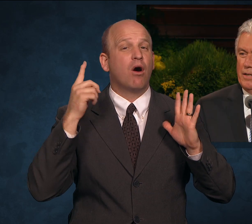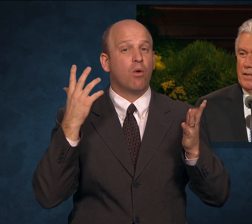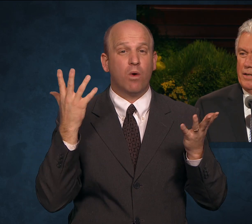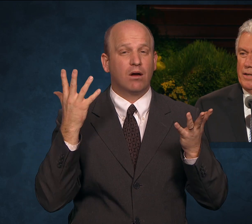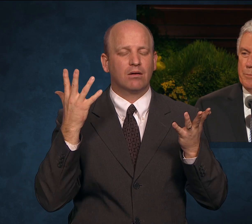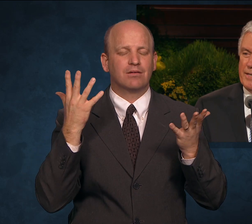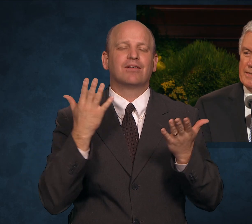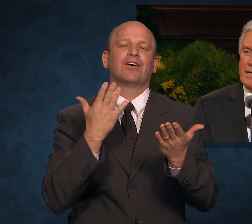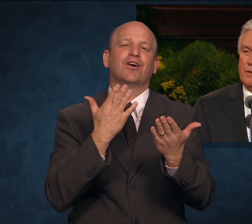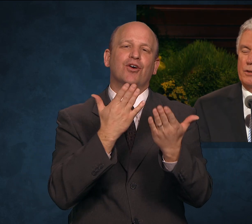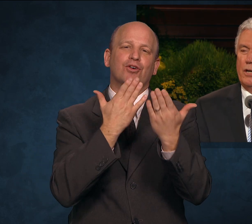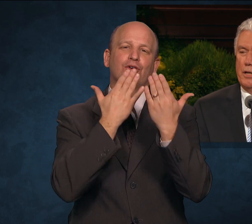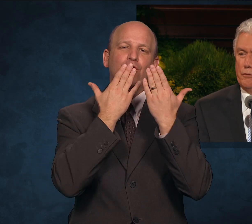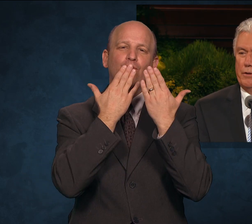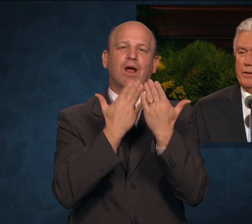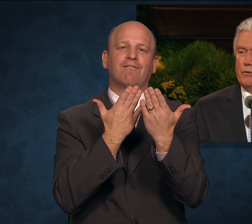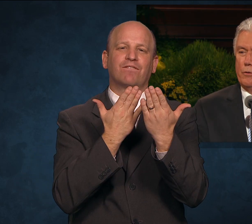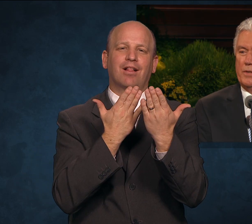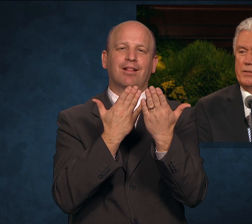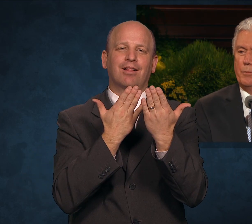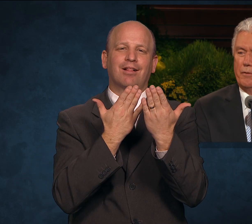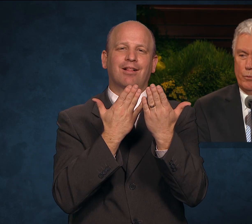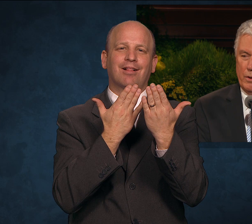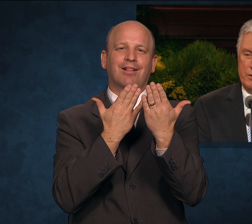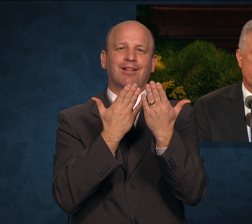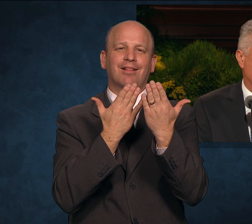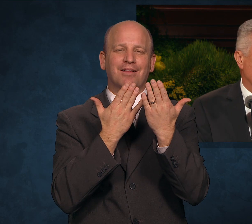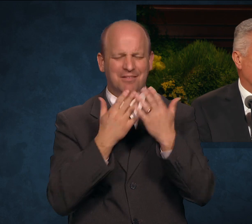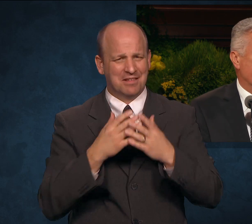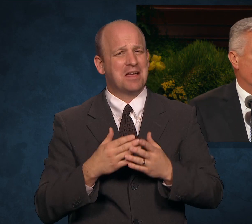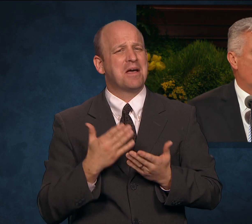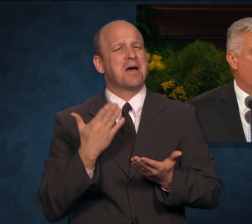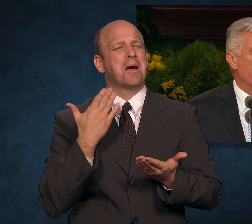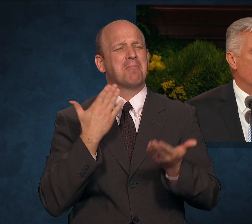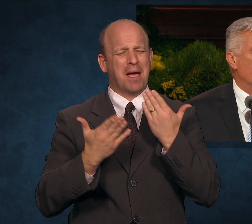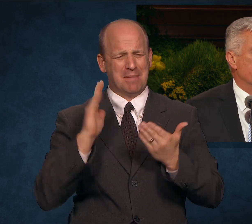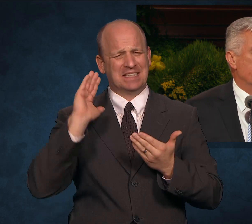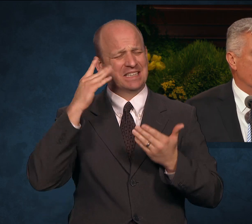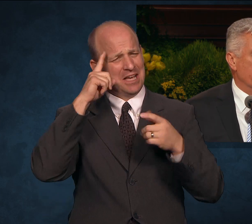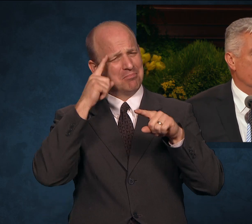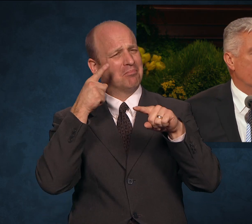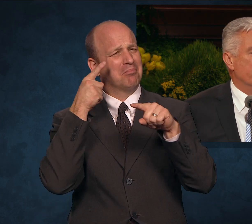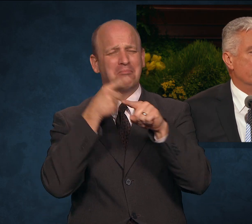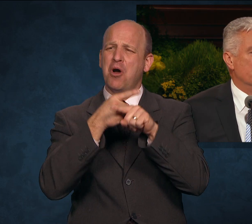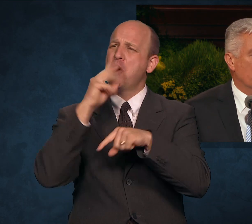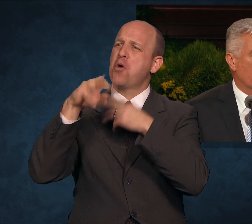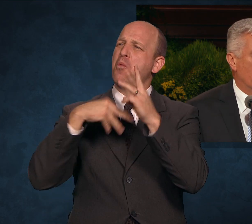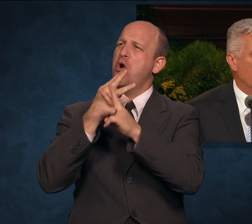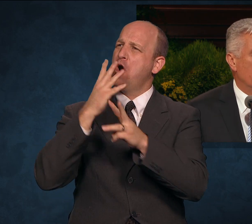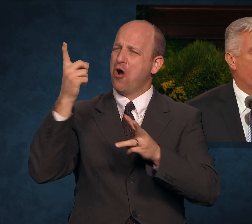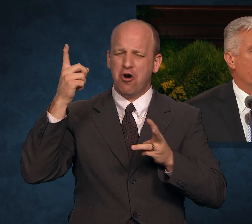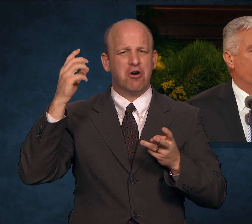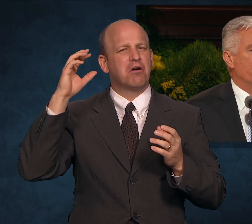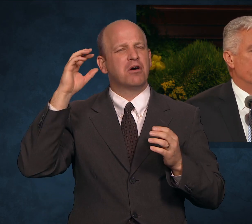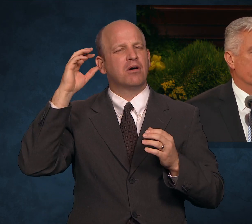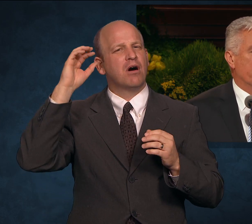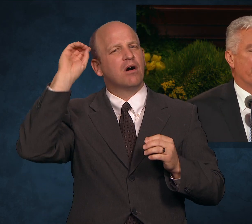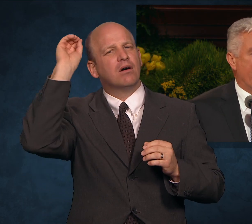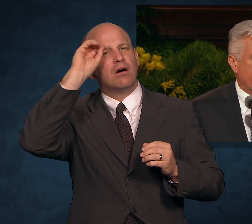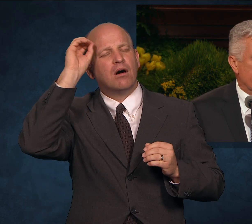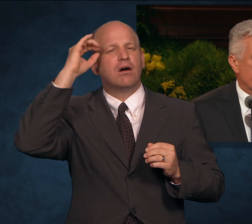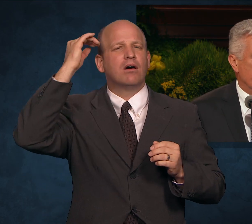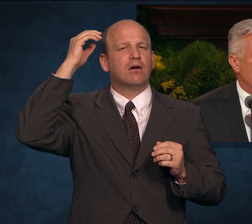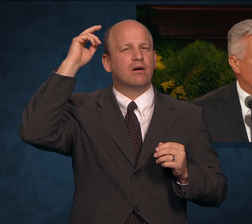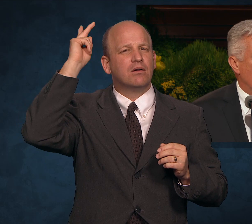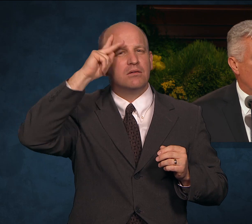grateful it might sound contrary to the wisdom of the world to suggest that one who is burdened with sorrow should